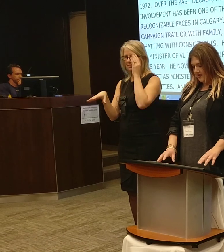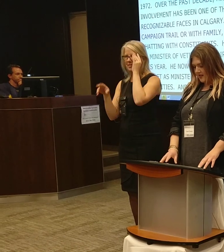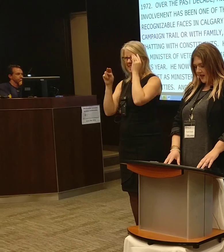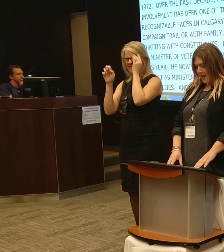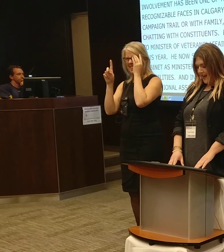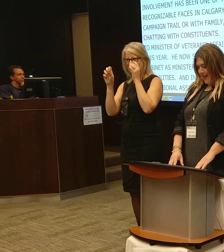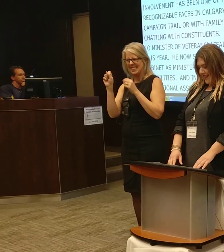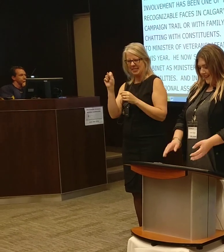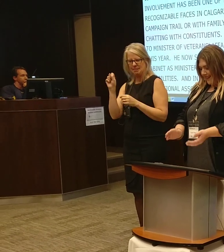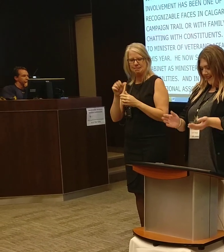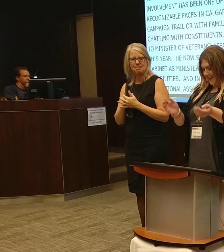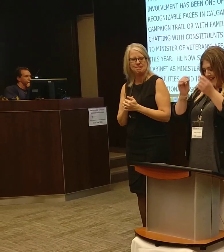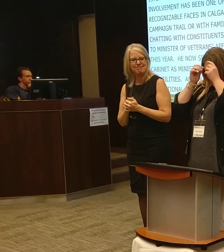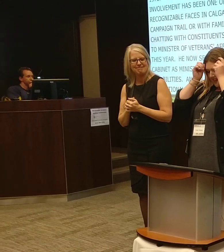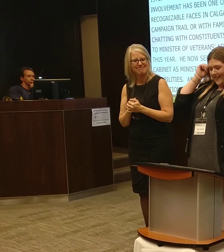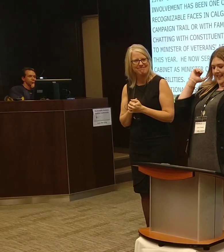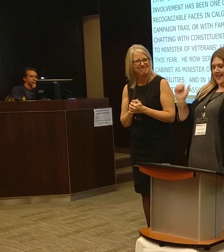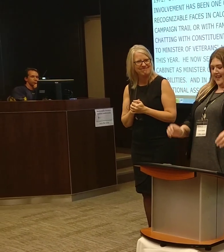needs.